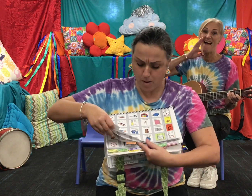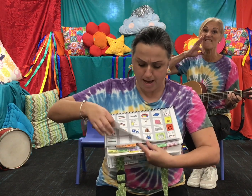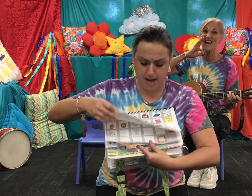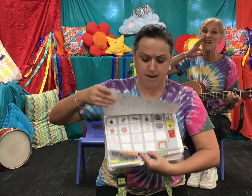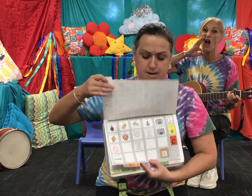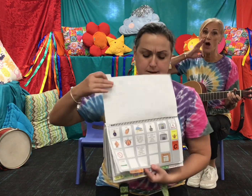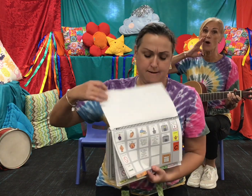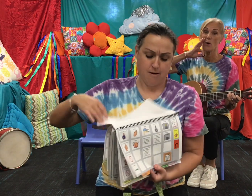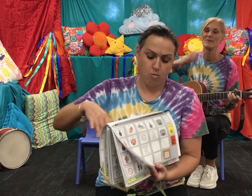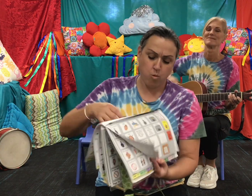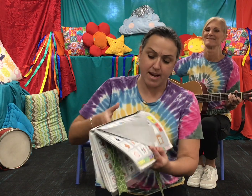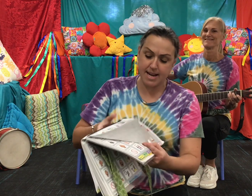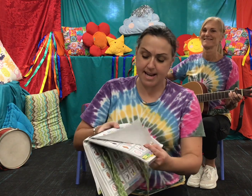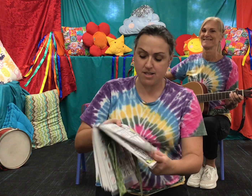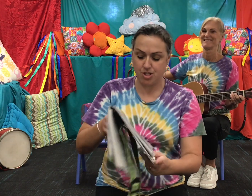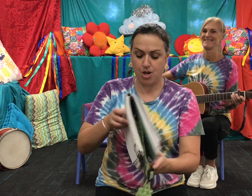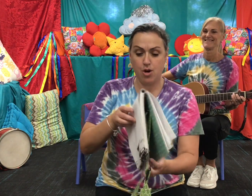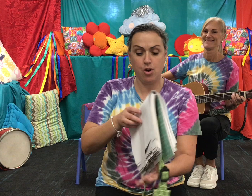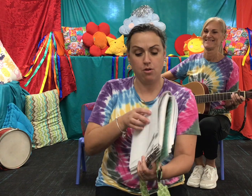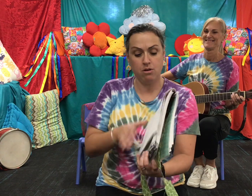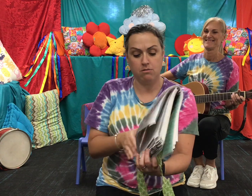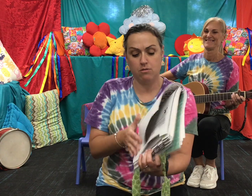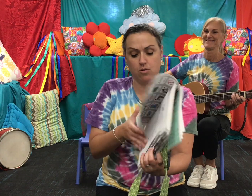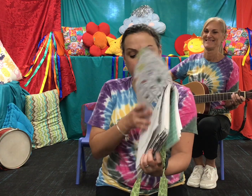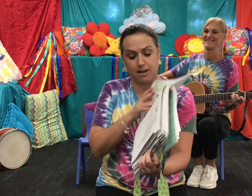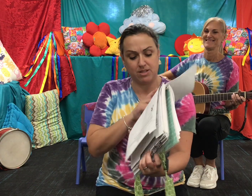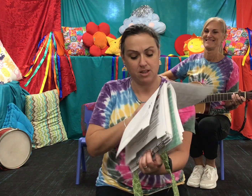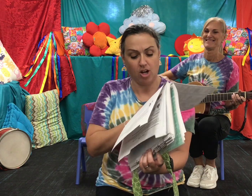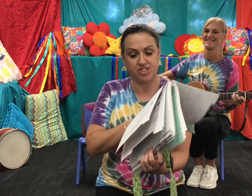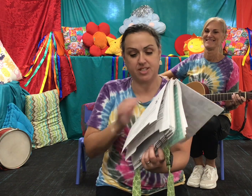I know you are. We need to. Oh, Kim's lost it.